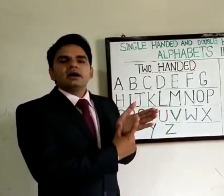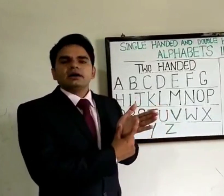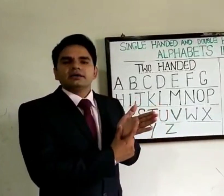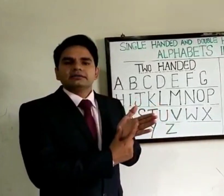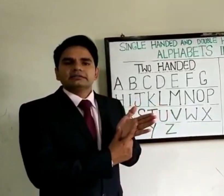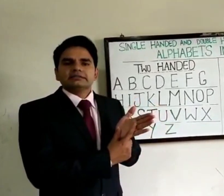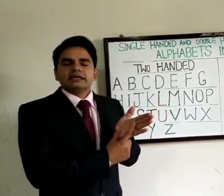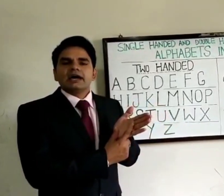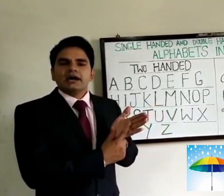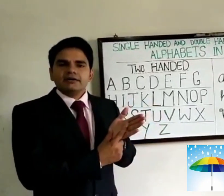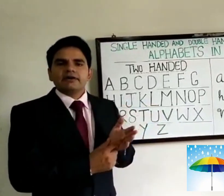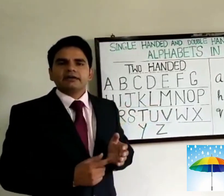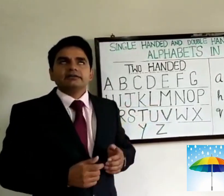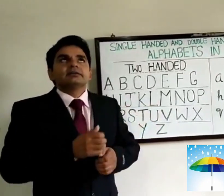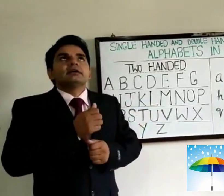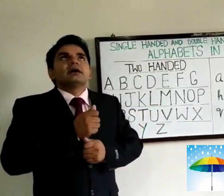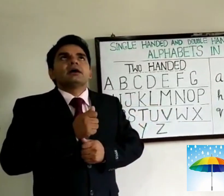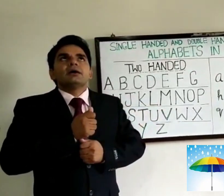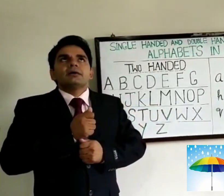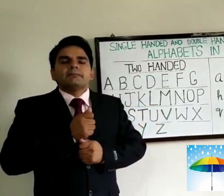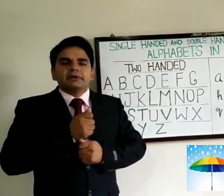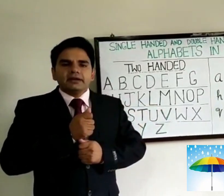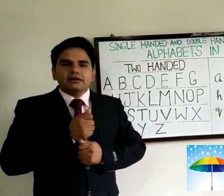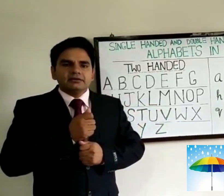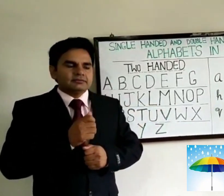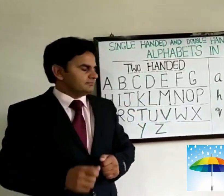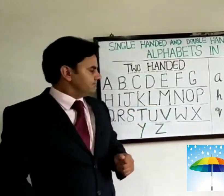A. A for umbrella.